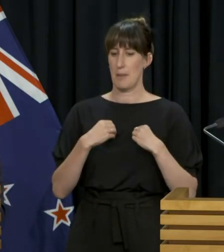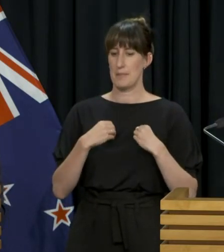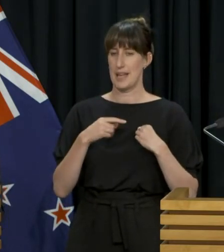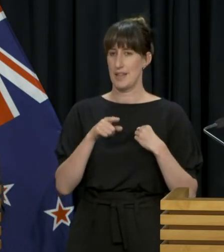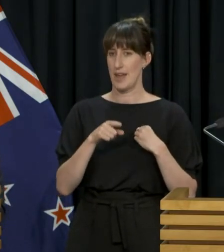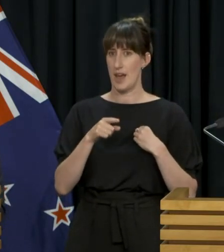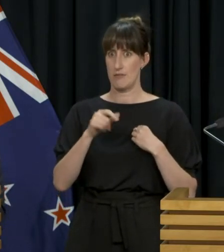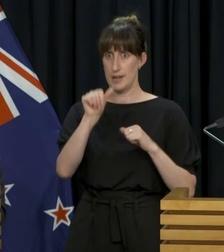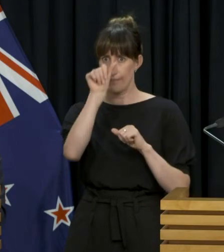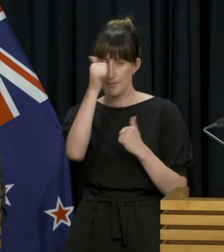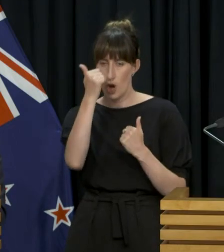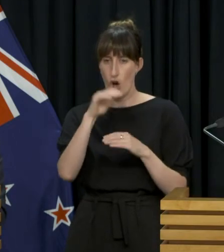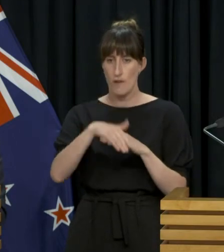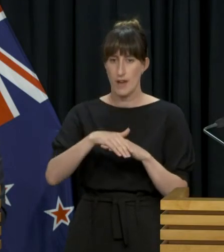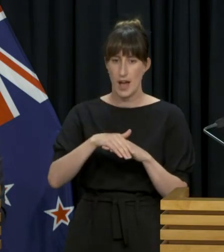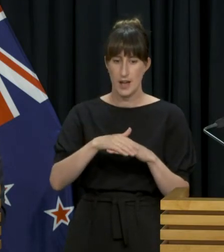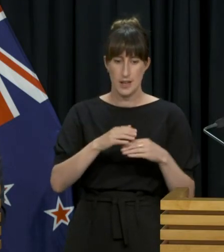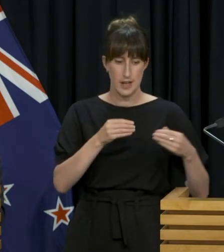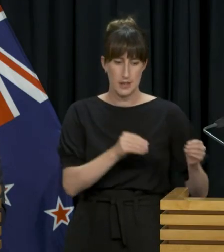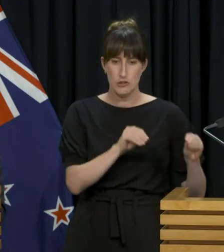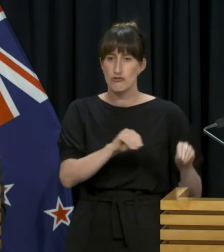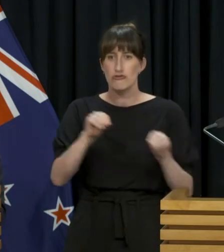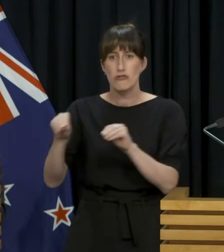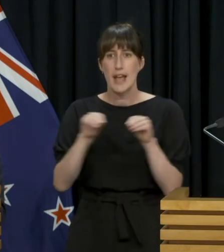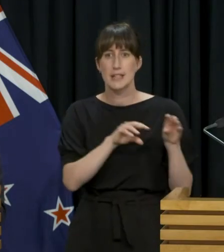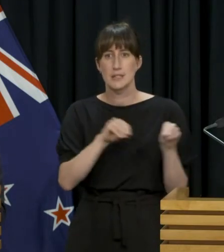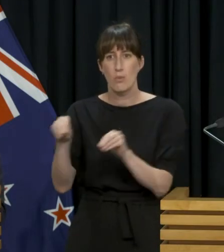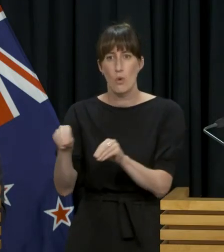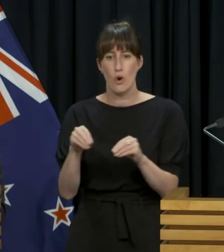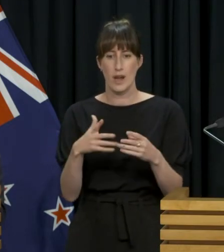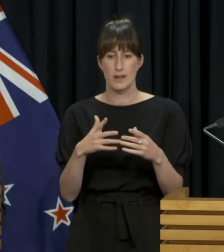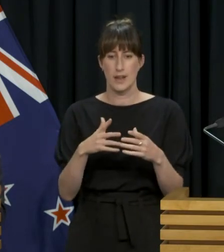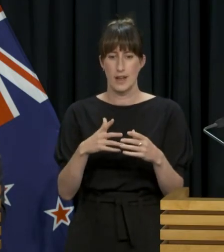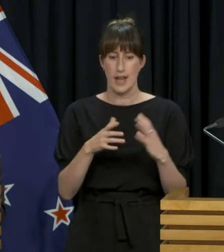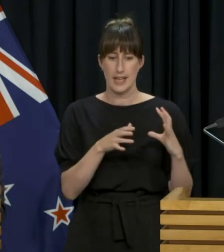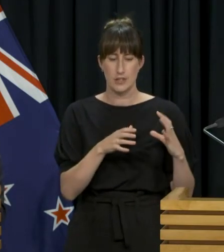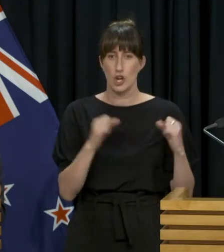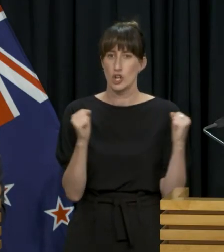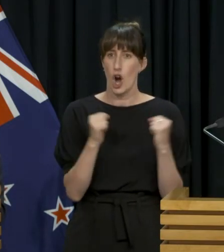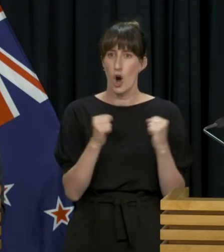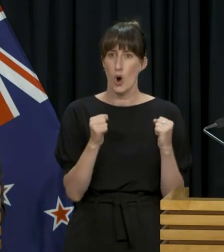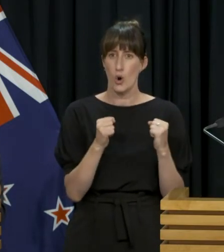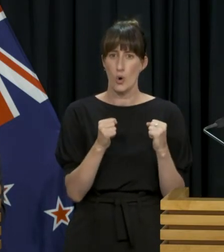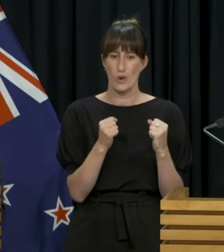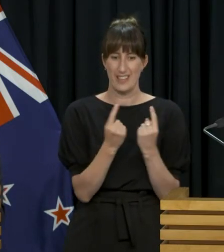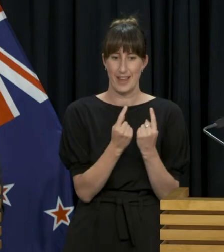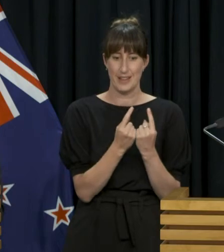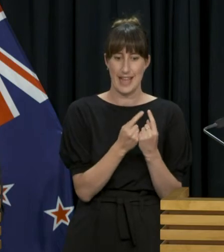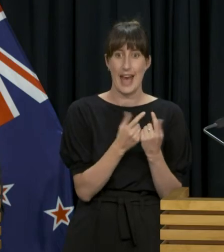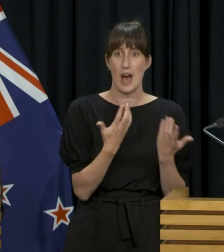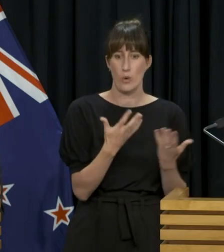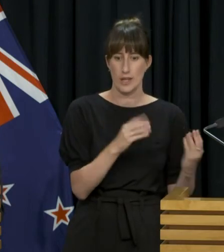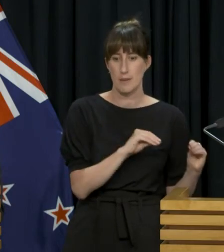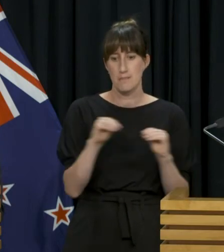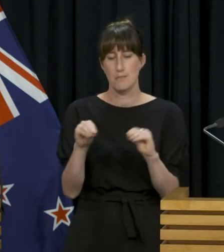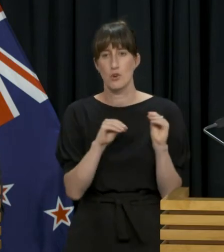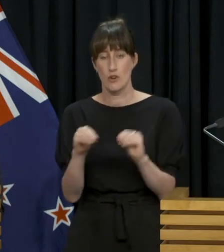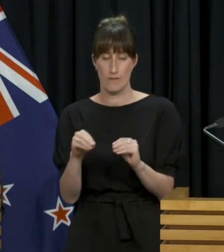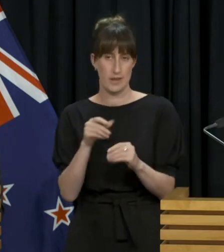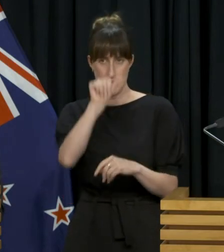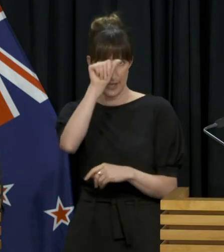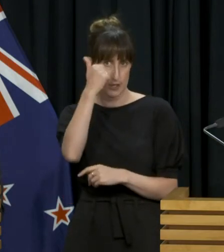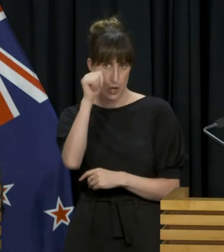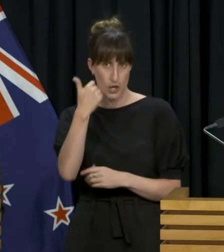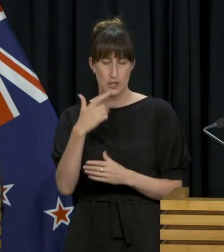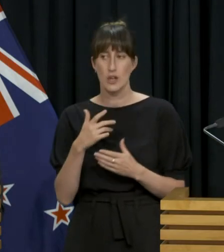and also with cold chain management as well. So we've been drawing on that expertise from the private sector to make sure that we are